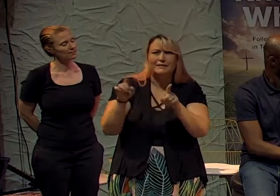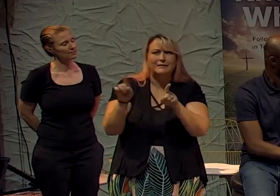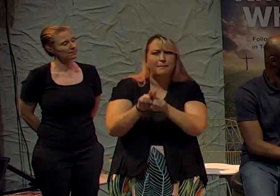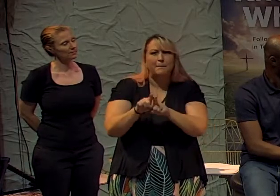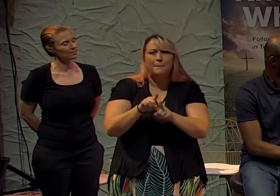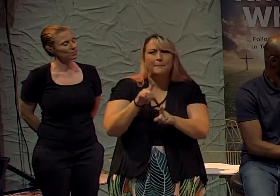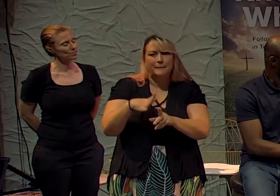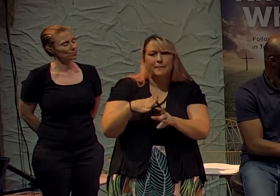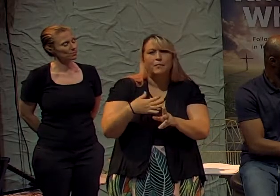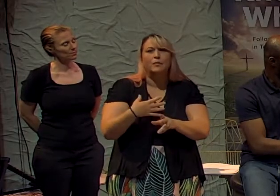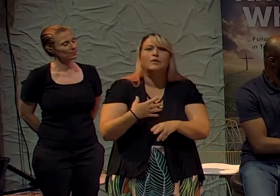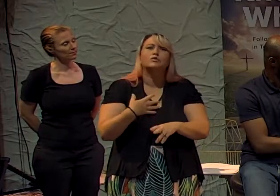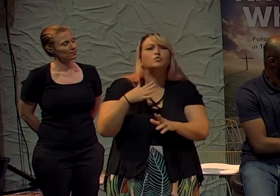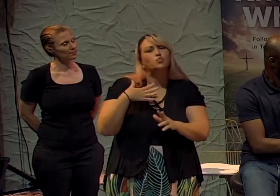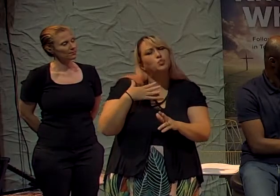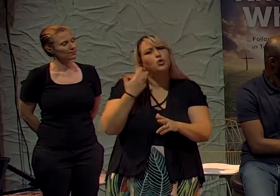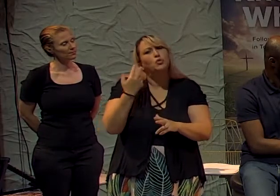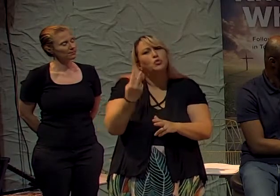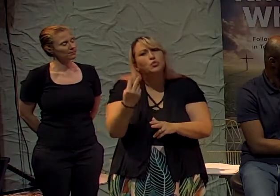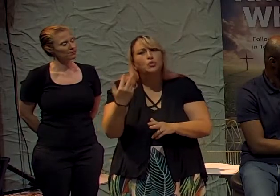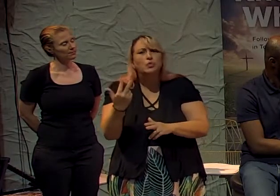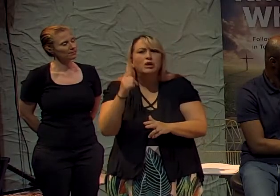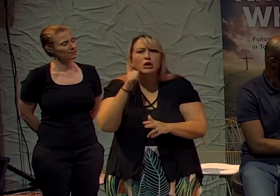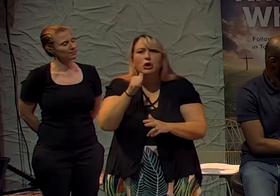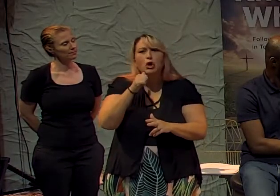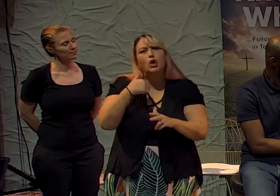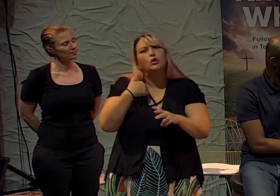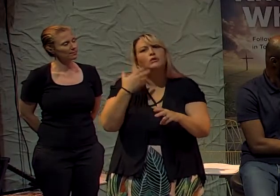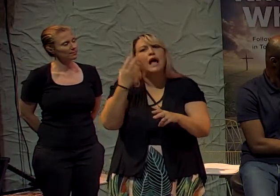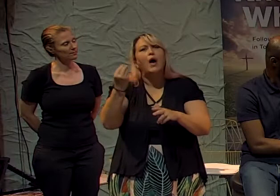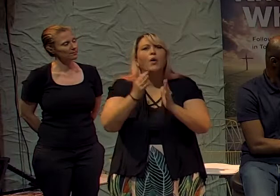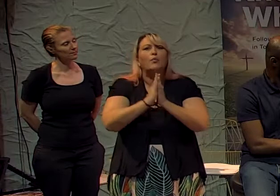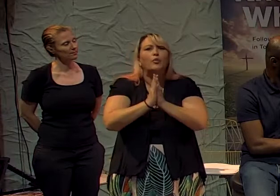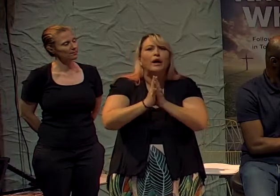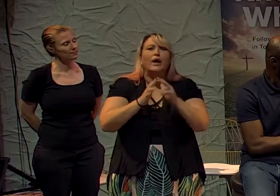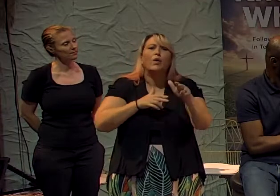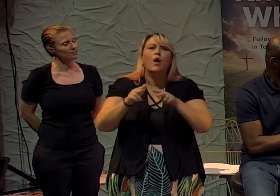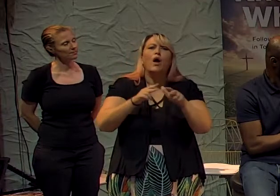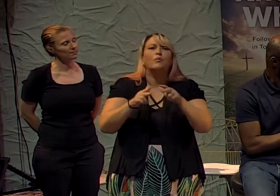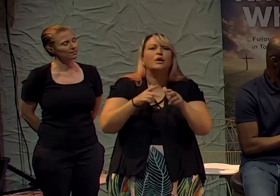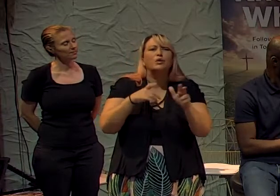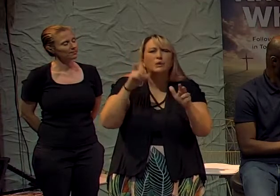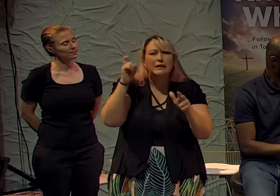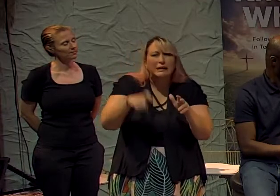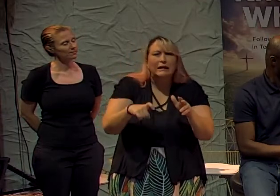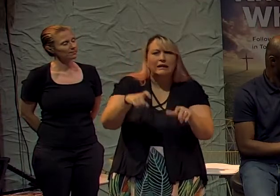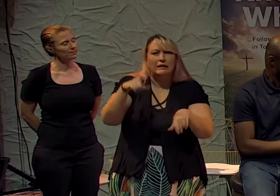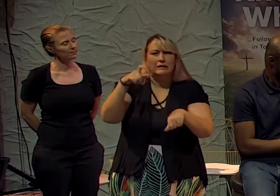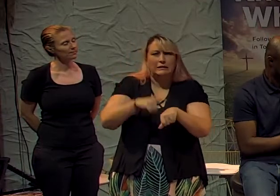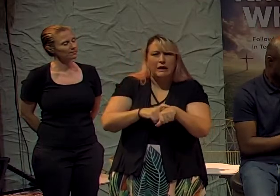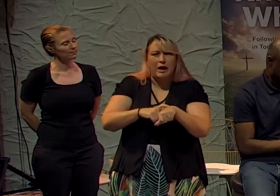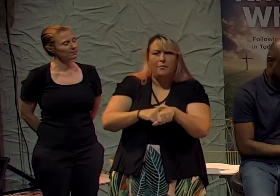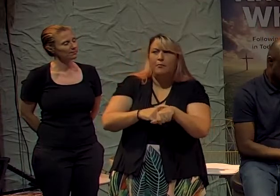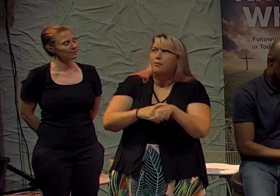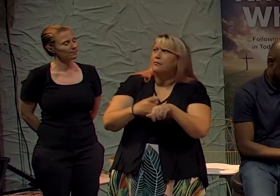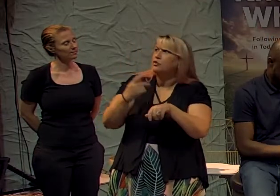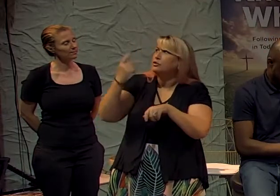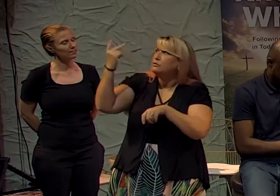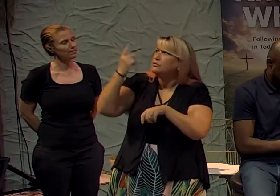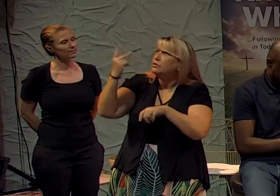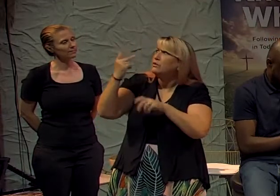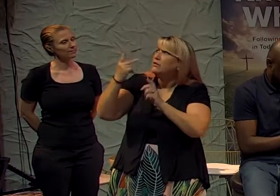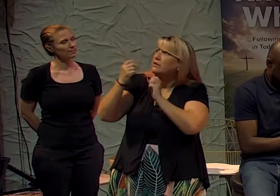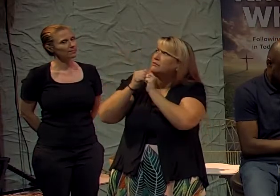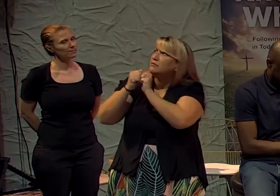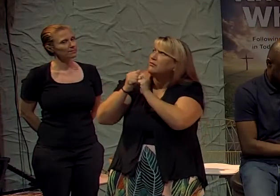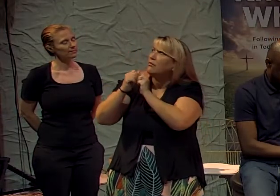walk with 2 or 3 girls and have that, but you want that time with just you and God. This is the way I think it really built, and